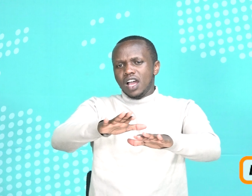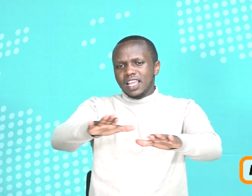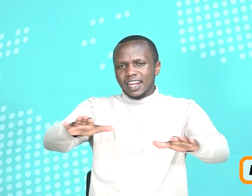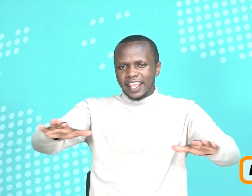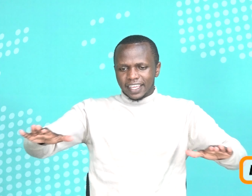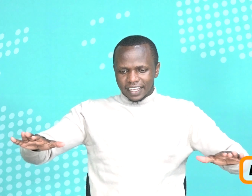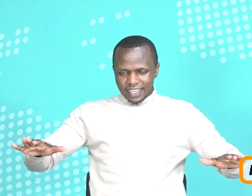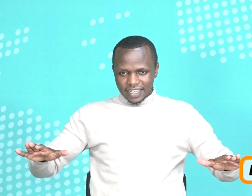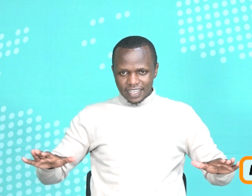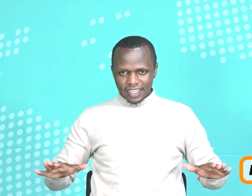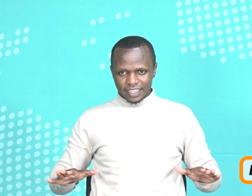lake,